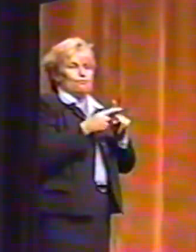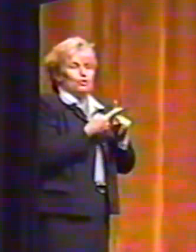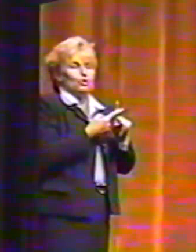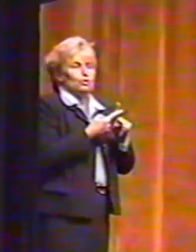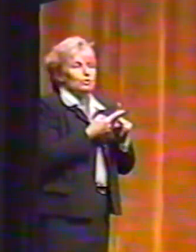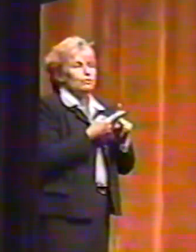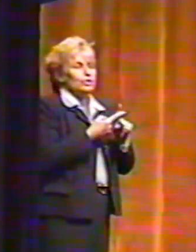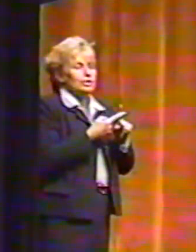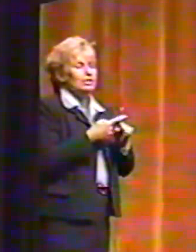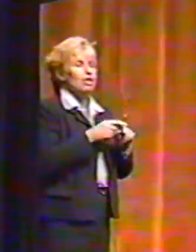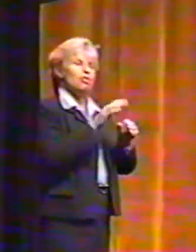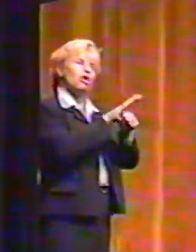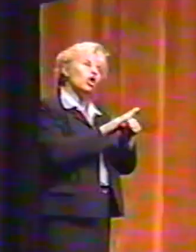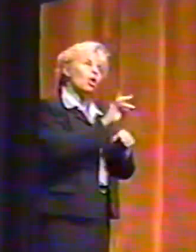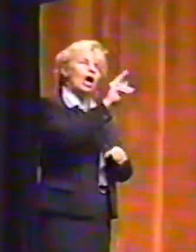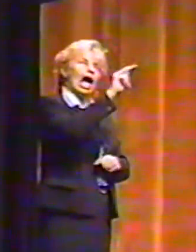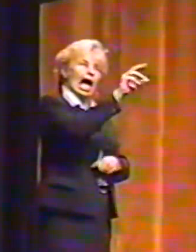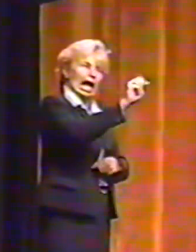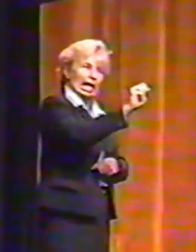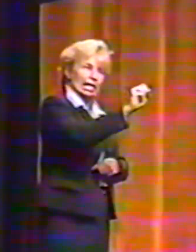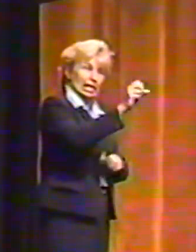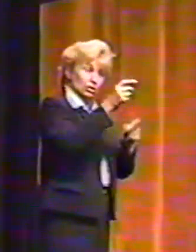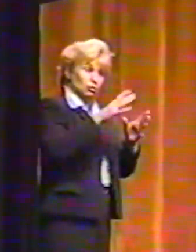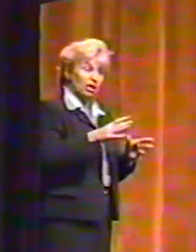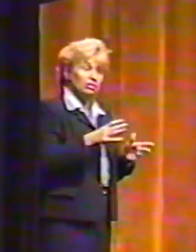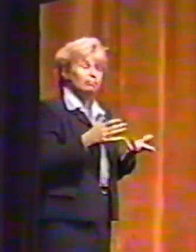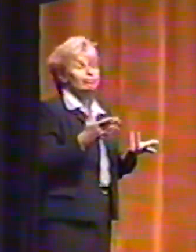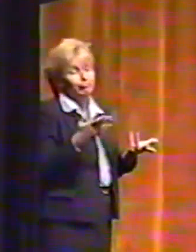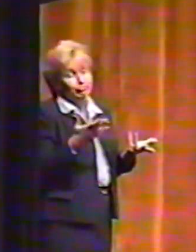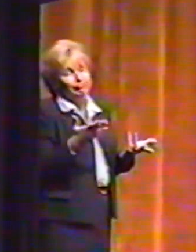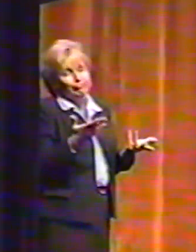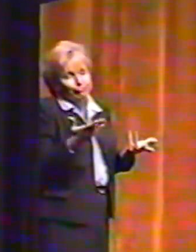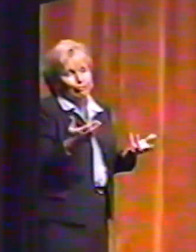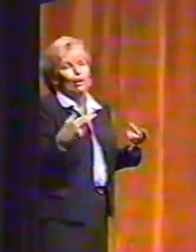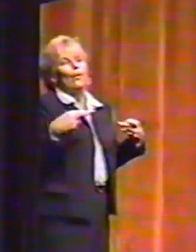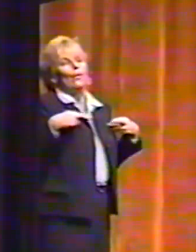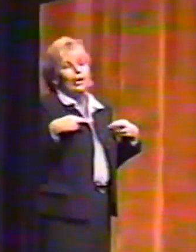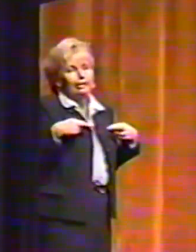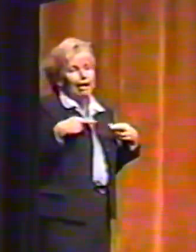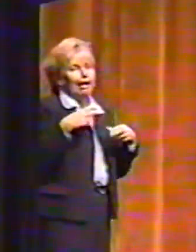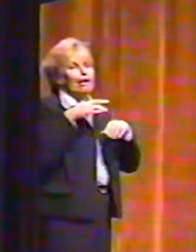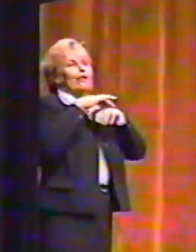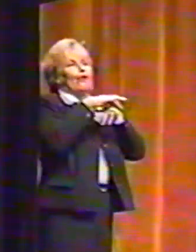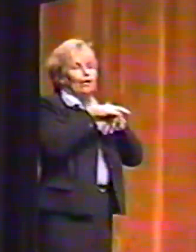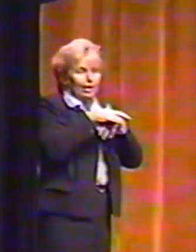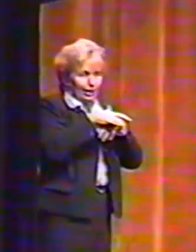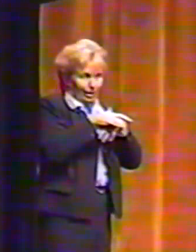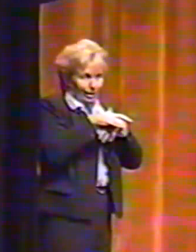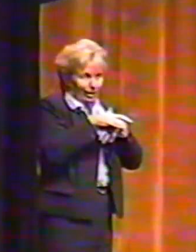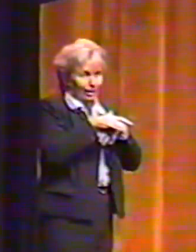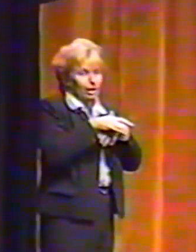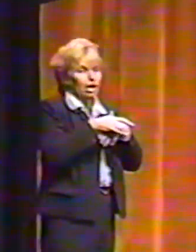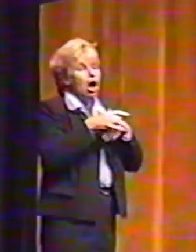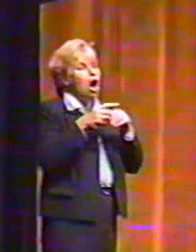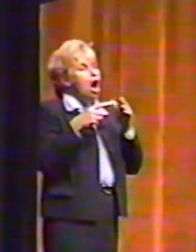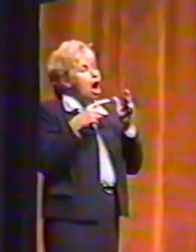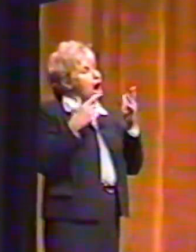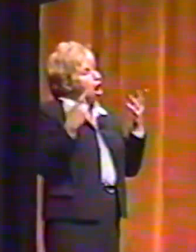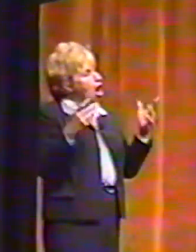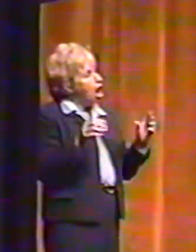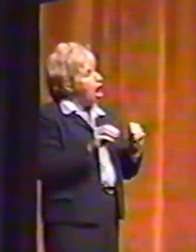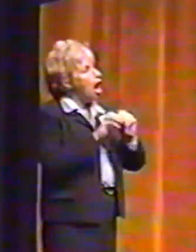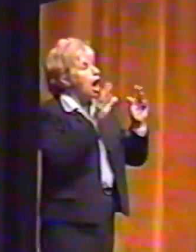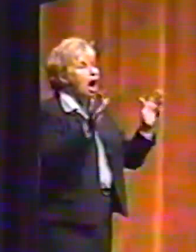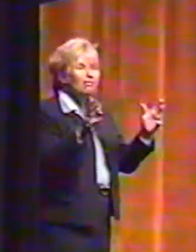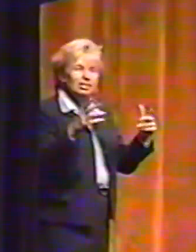was, well, let's just say he retired early. And it shed a lot of light on some of the problems, particularly at the